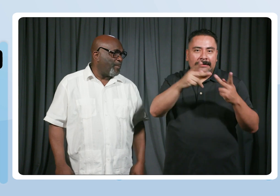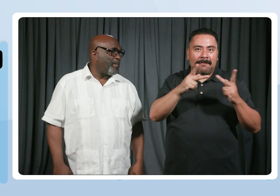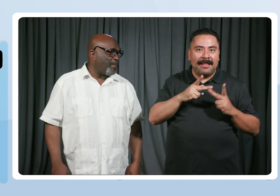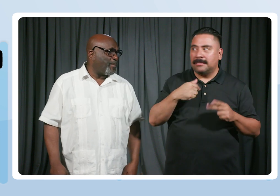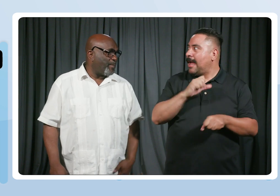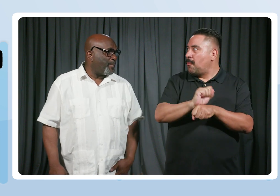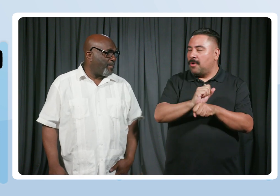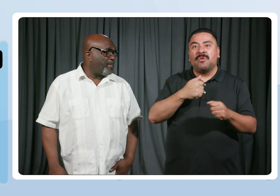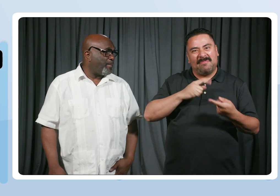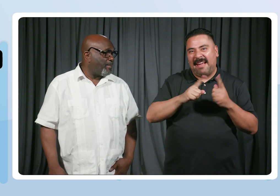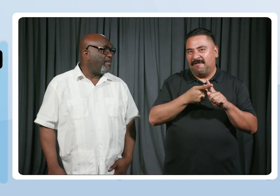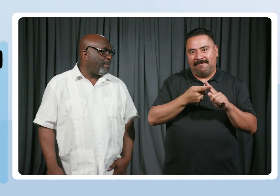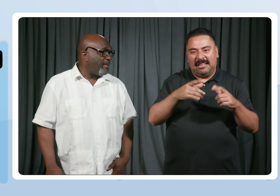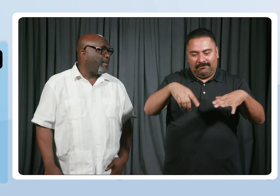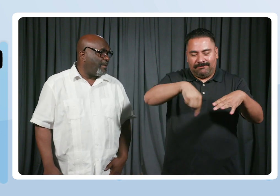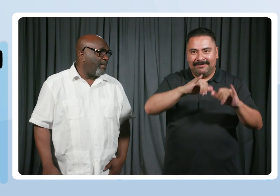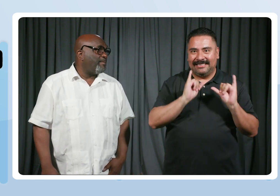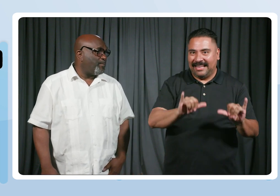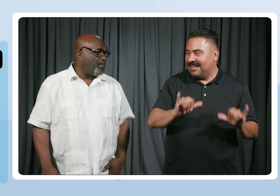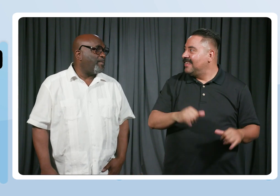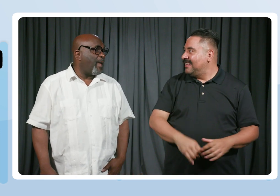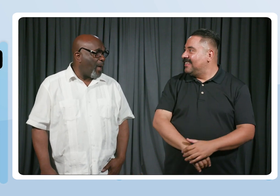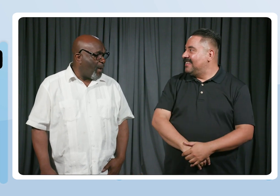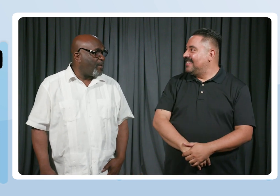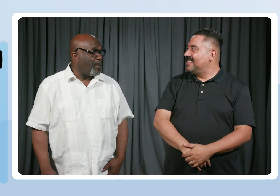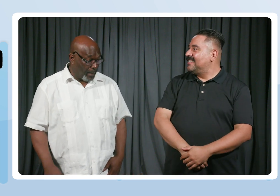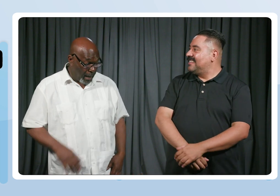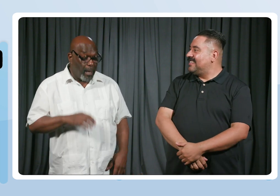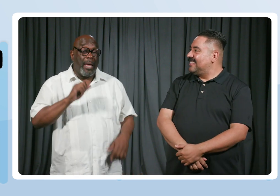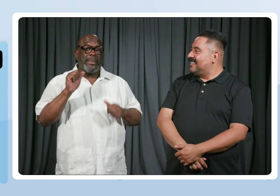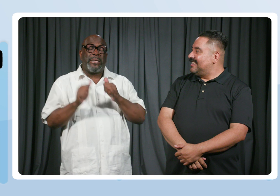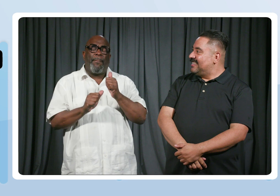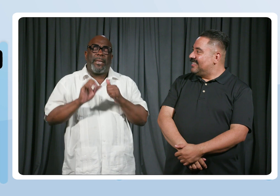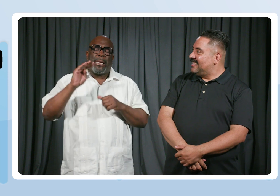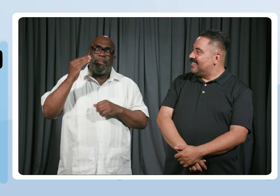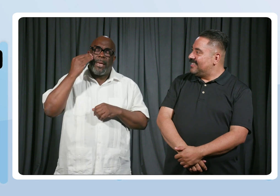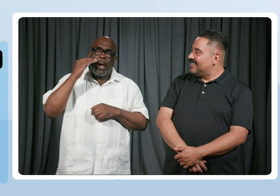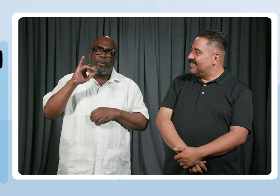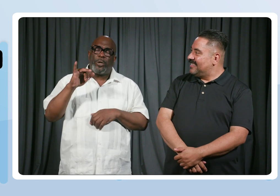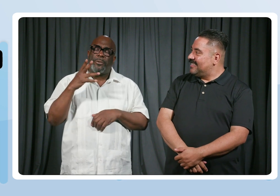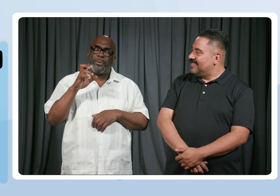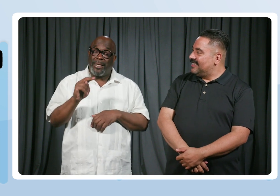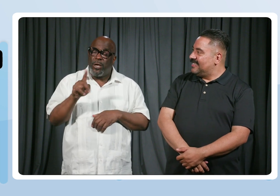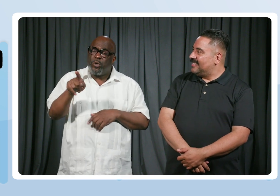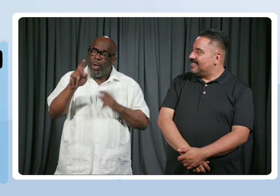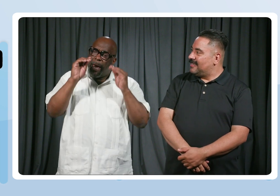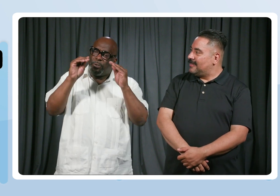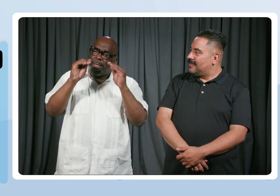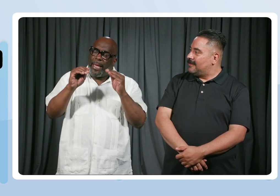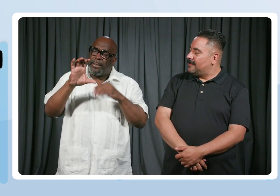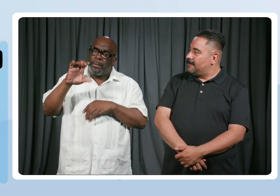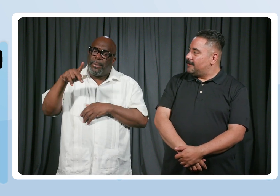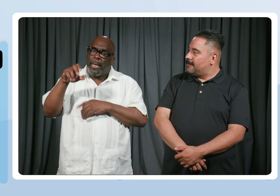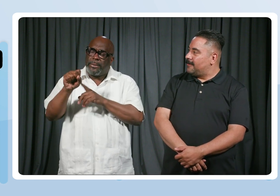with a lot of my friends. Okay. Deputy Mayor Johnson, you were an educator with Chicago Public Schools.